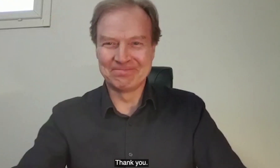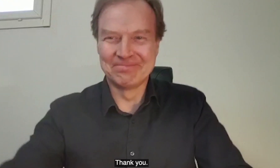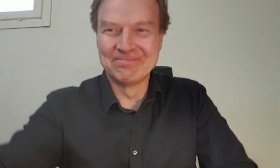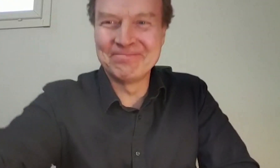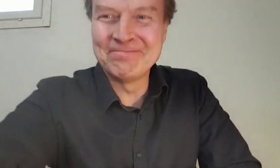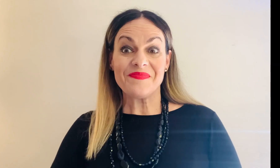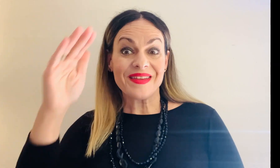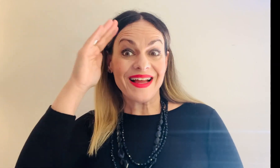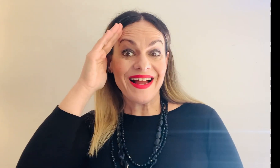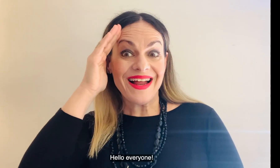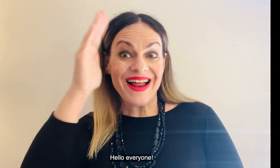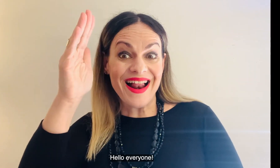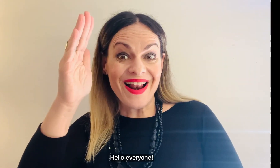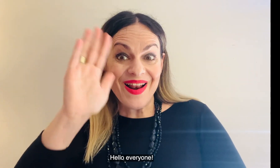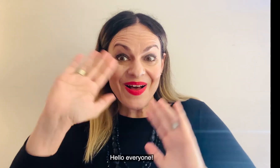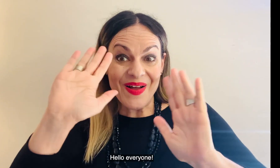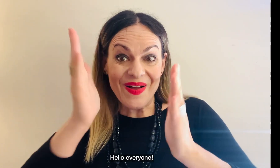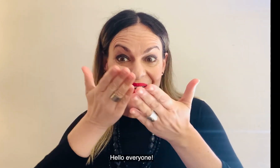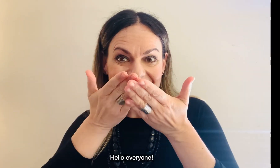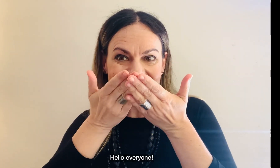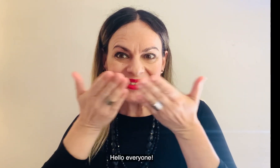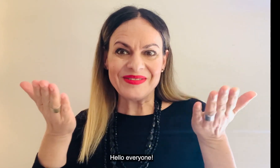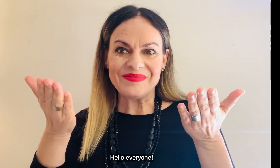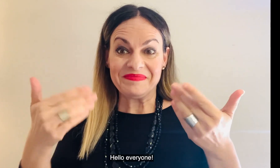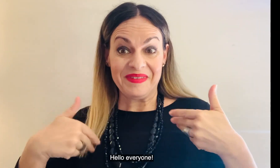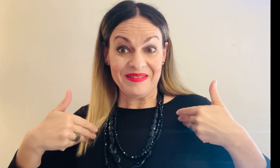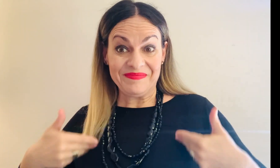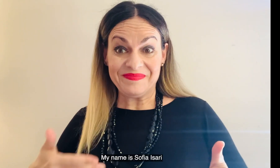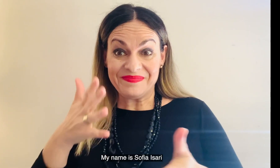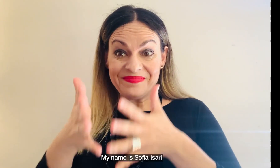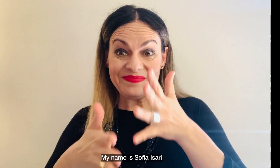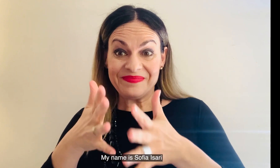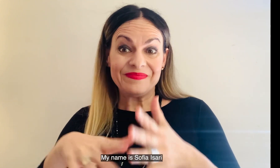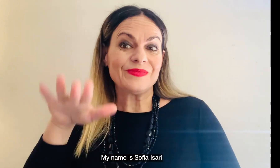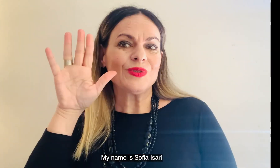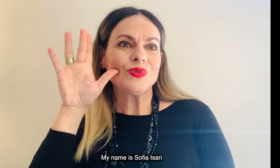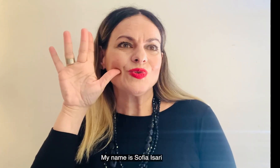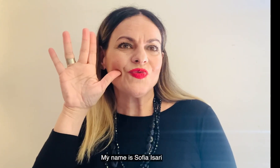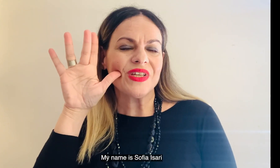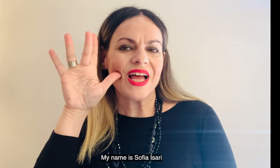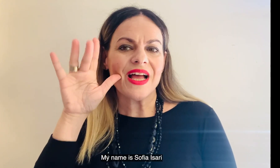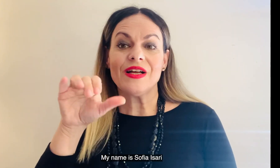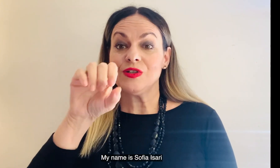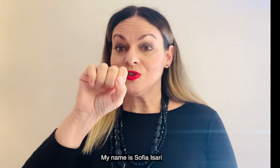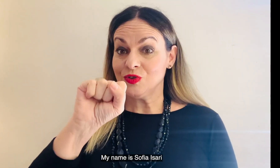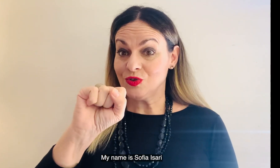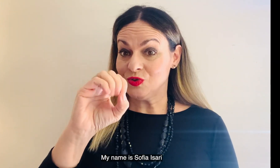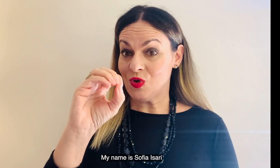you. Hello, everyone. My name is Sofia Isari,